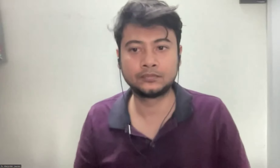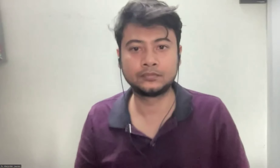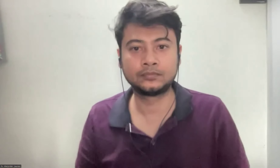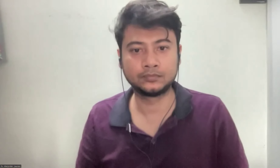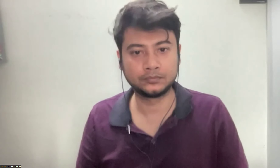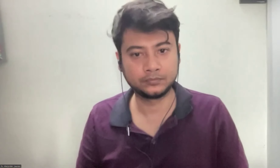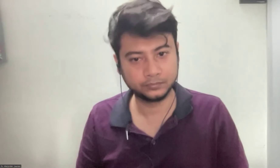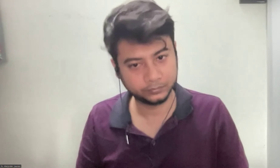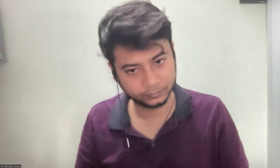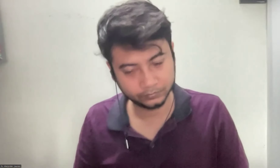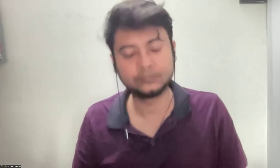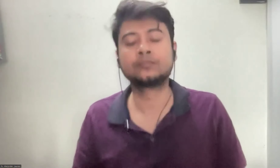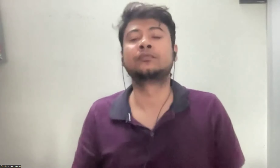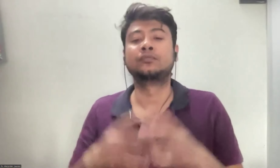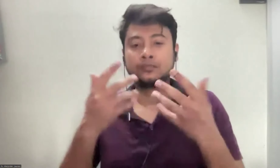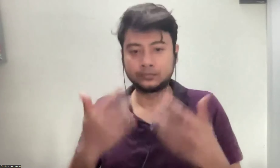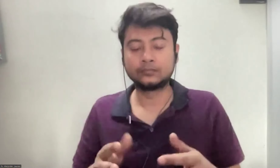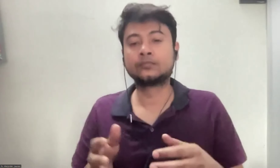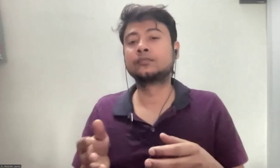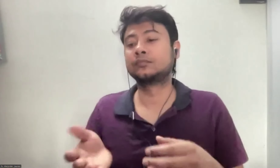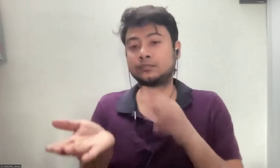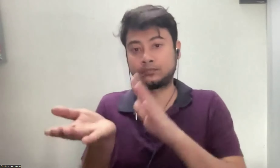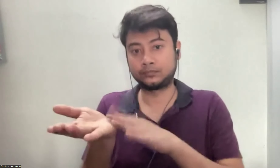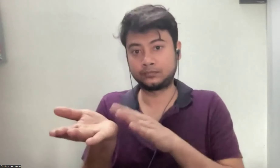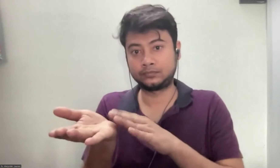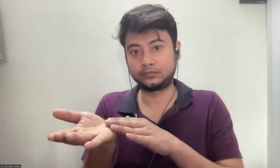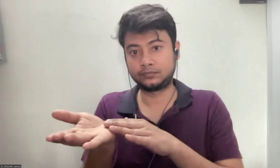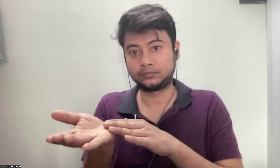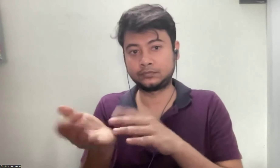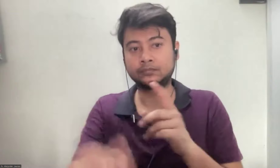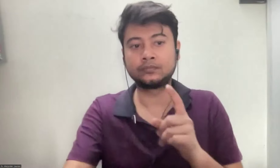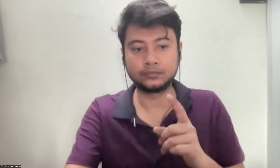Again, we'll just sprinkle some water on our hands. We'll clean it.